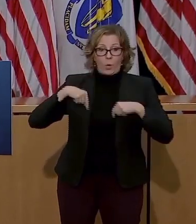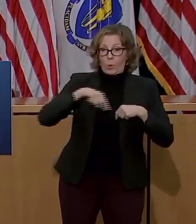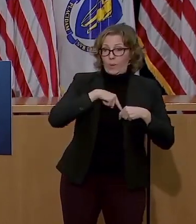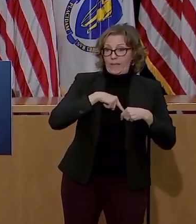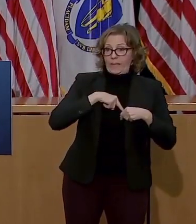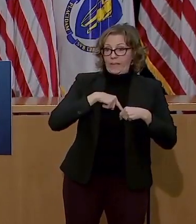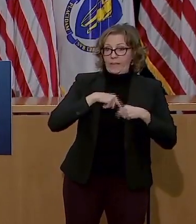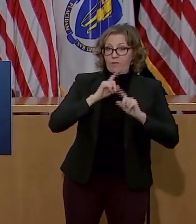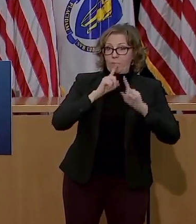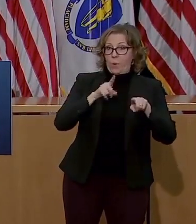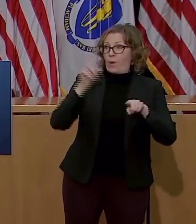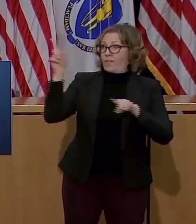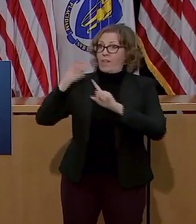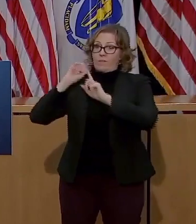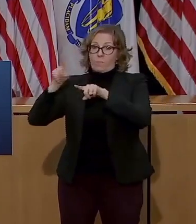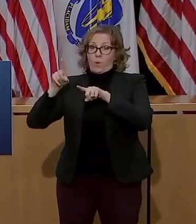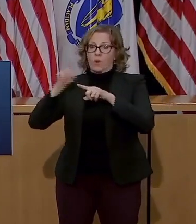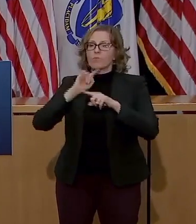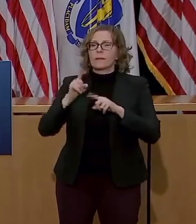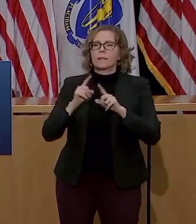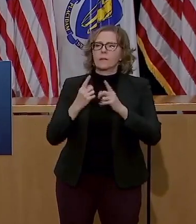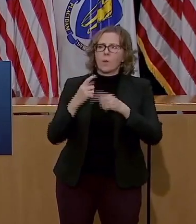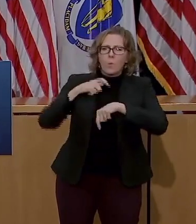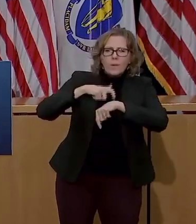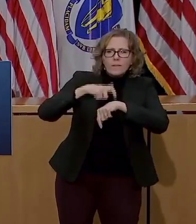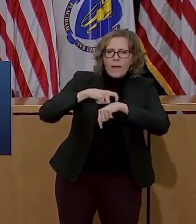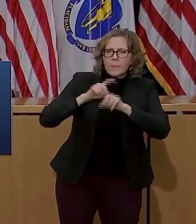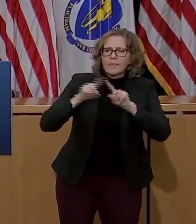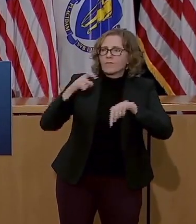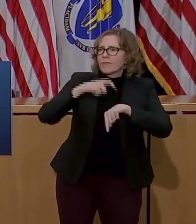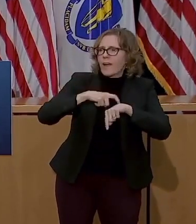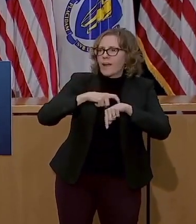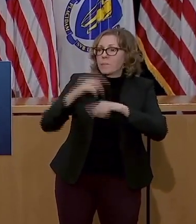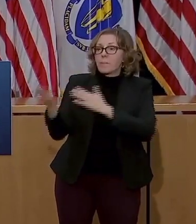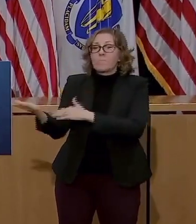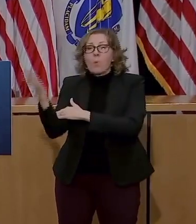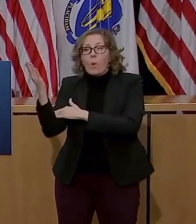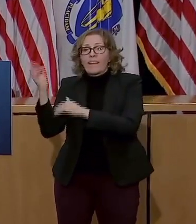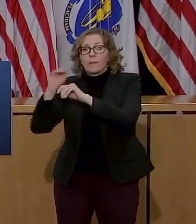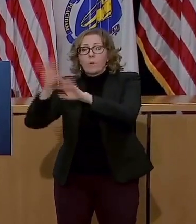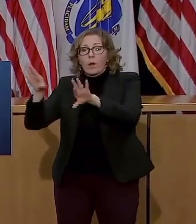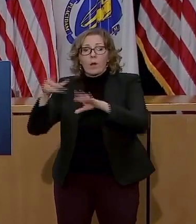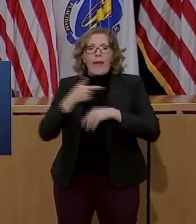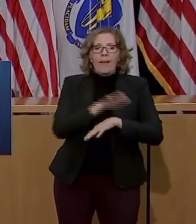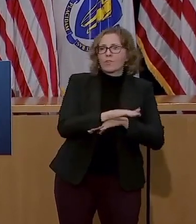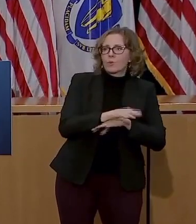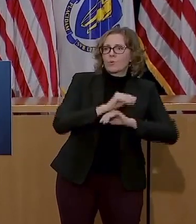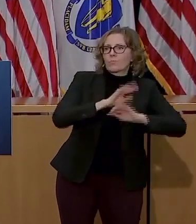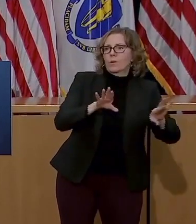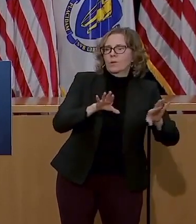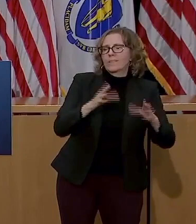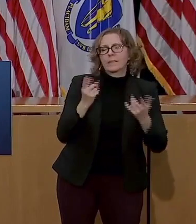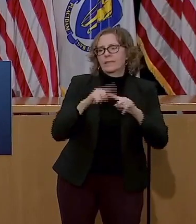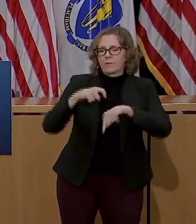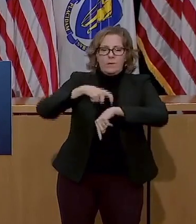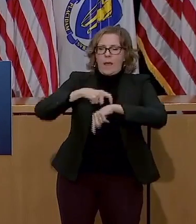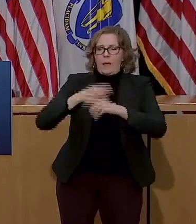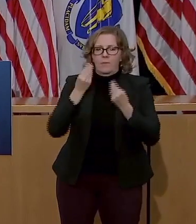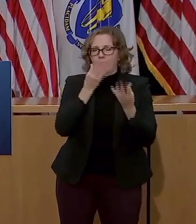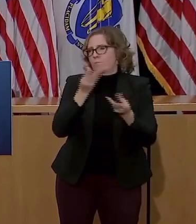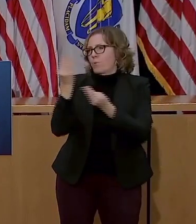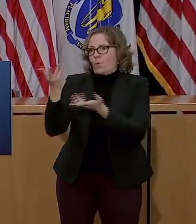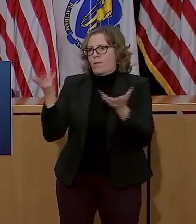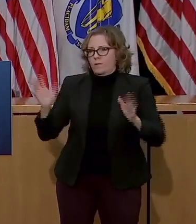we pull the data to report. It is literally just a timing issue. Secretary, when you move to the phase of cohort, I'm sorry? When you move to the phase of